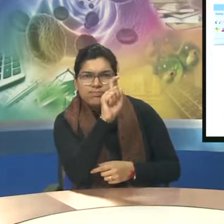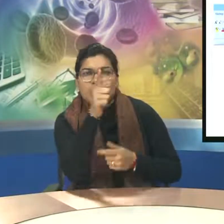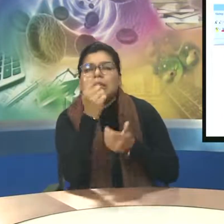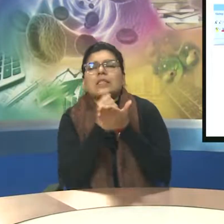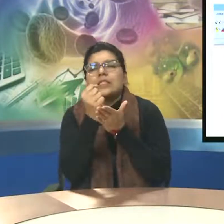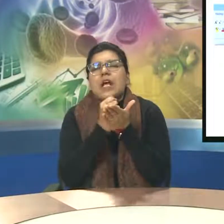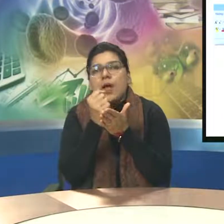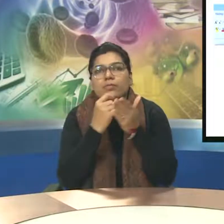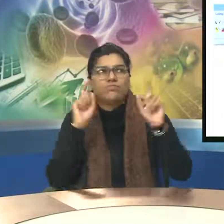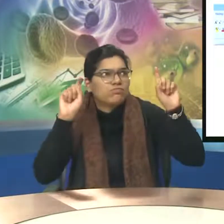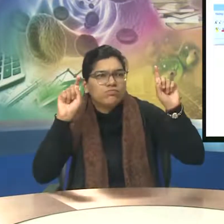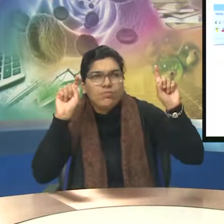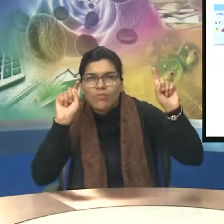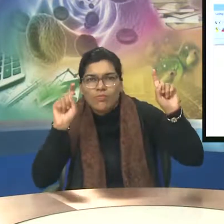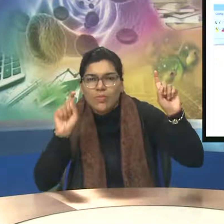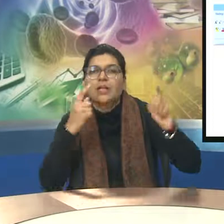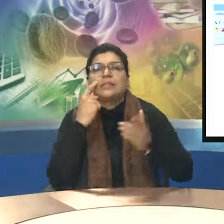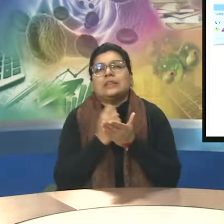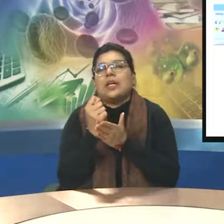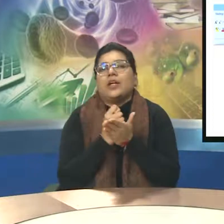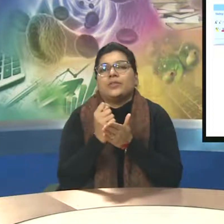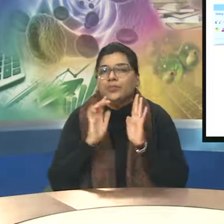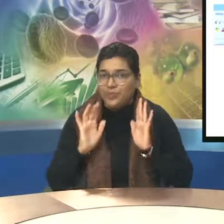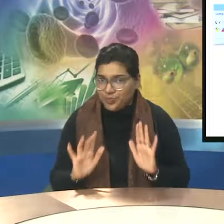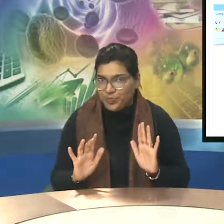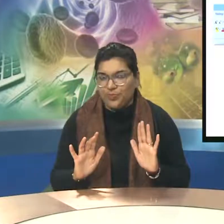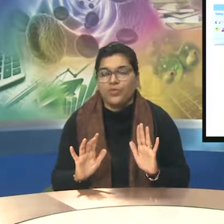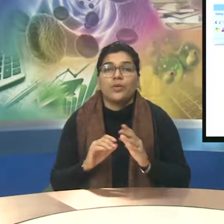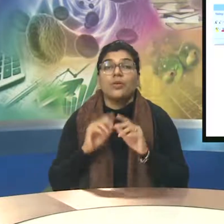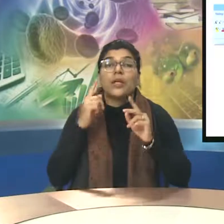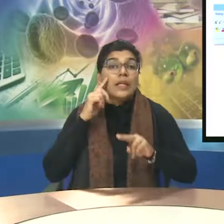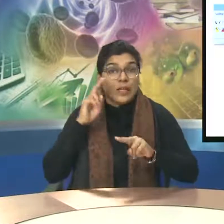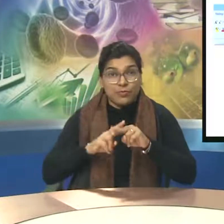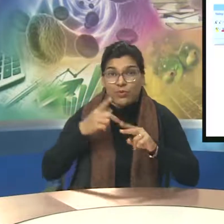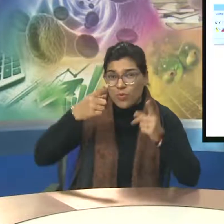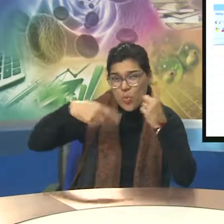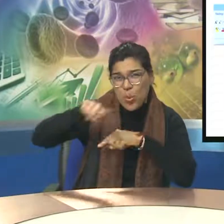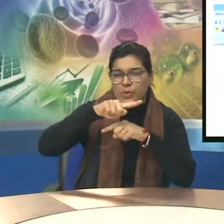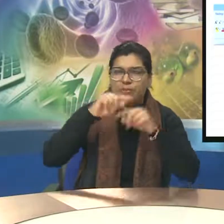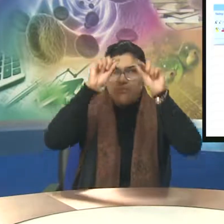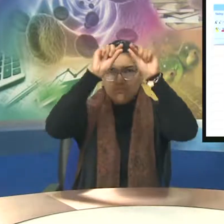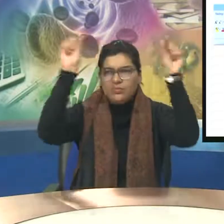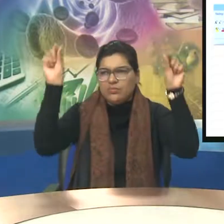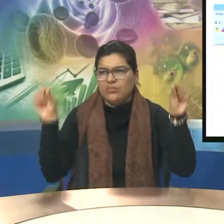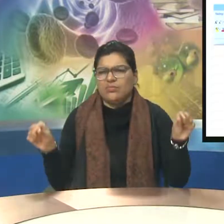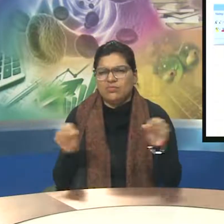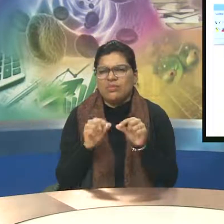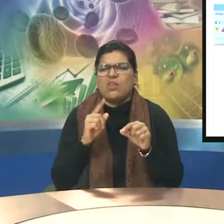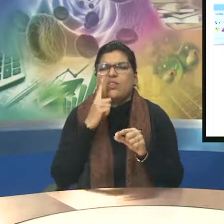desired form of the border you want.